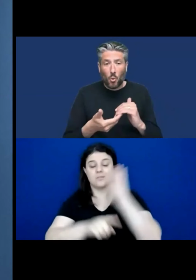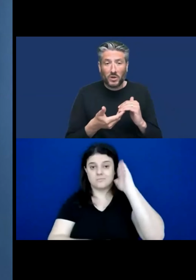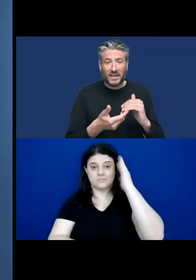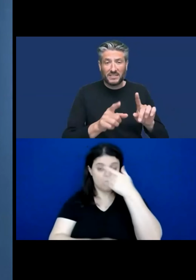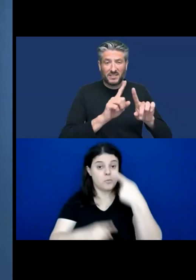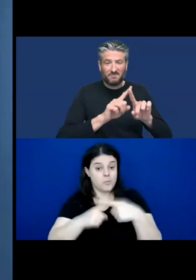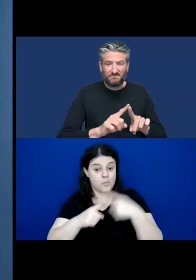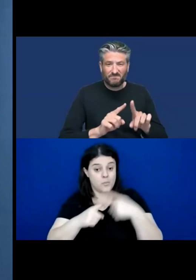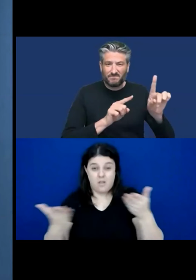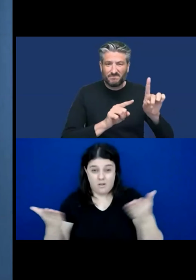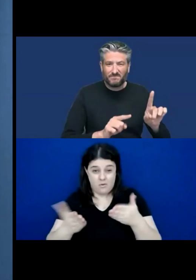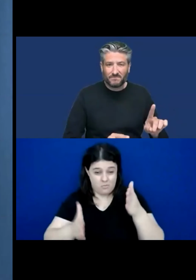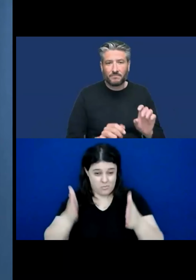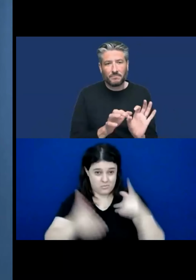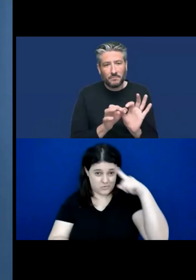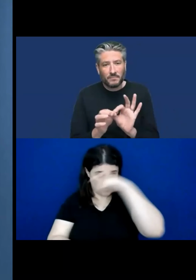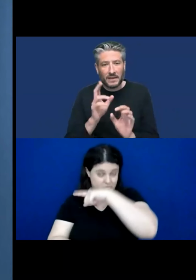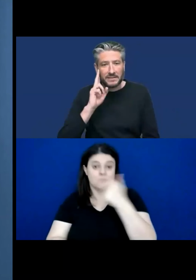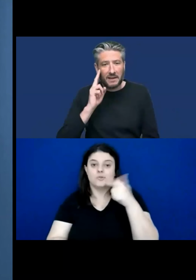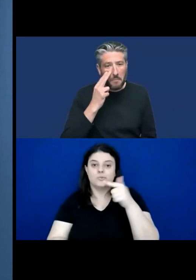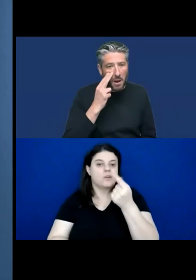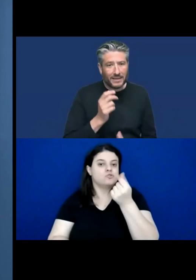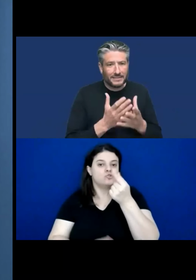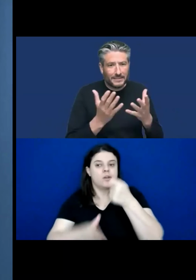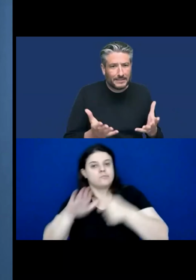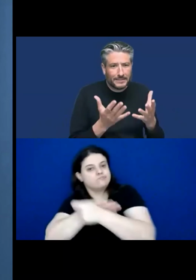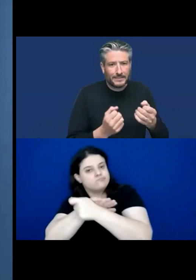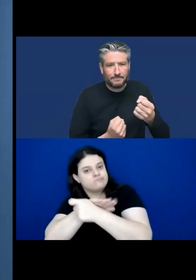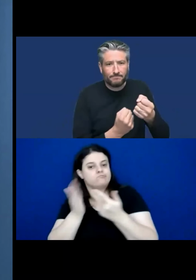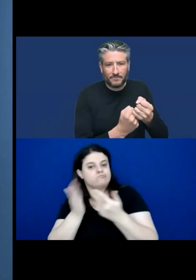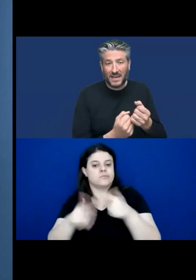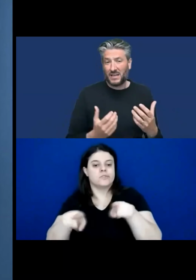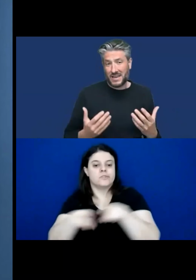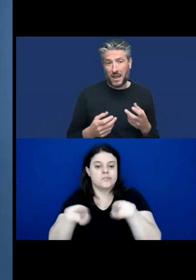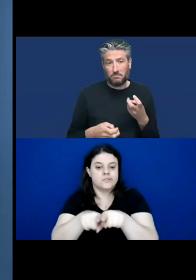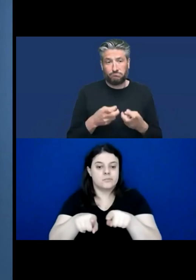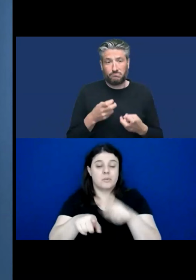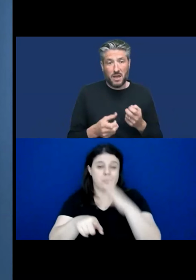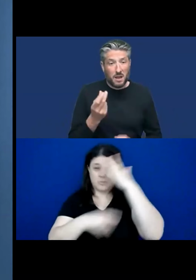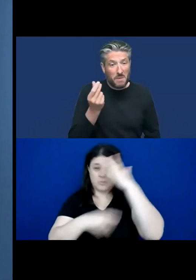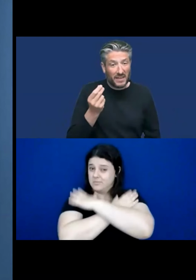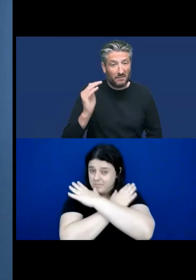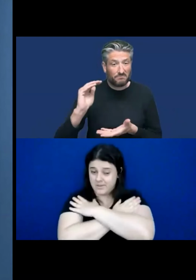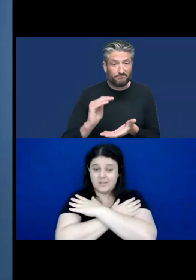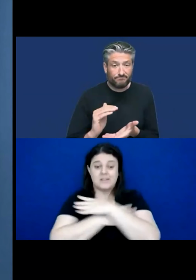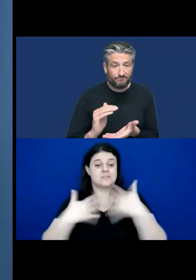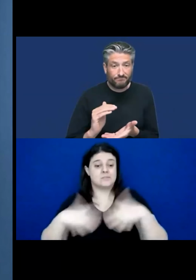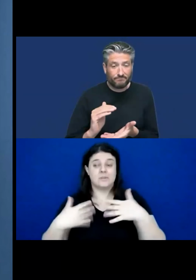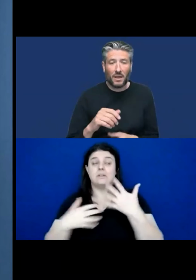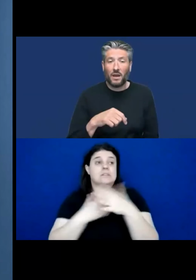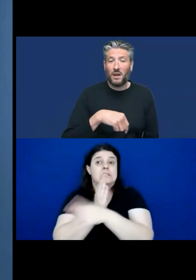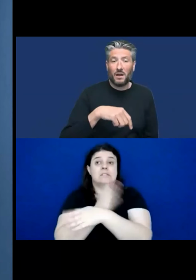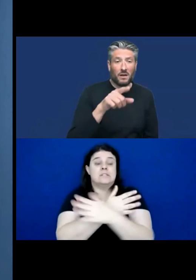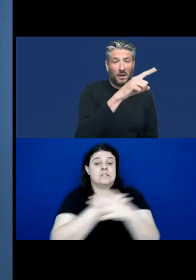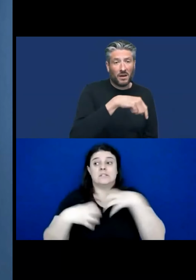hard times when there are no funding, unemployment rate, deafblind people can feel quite lost. So